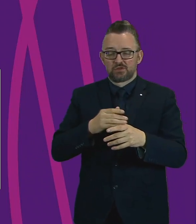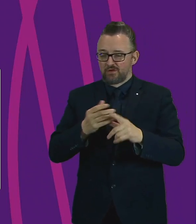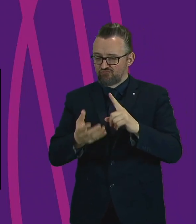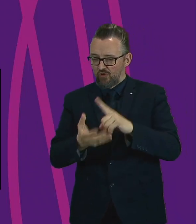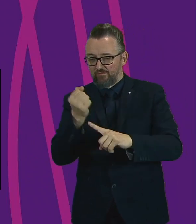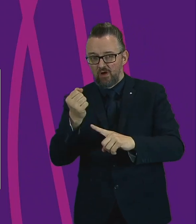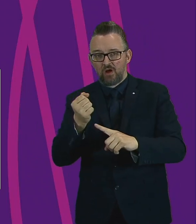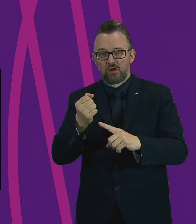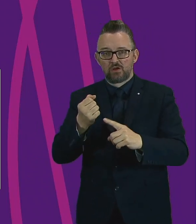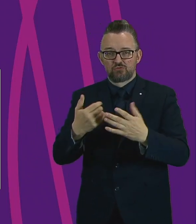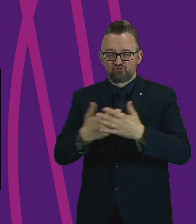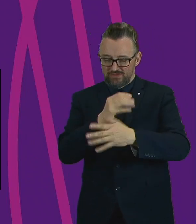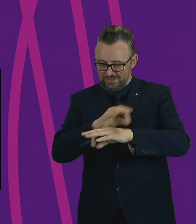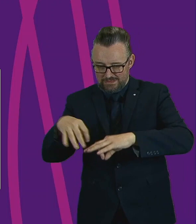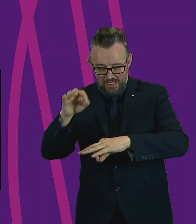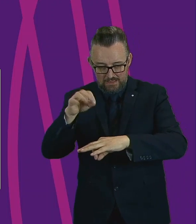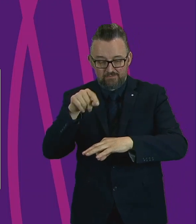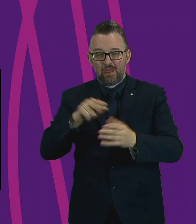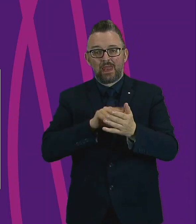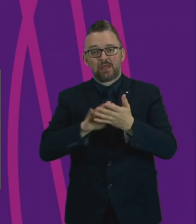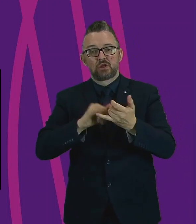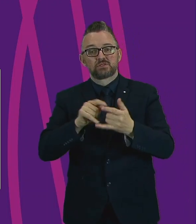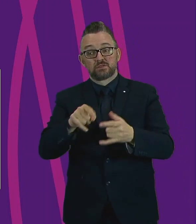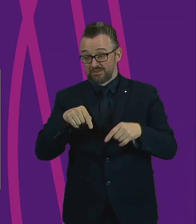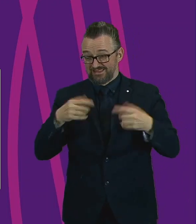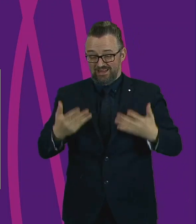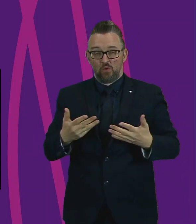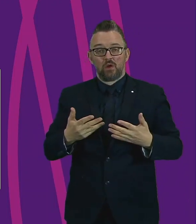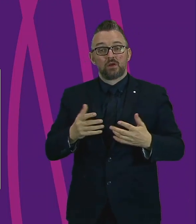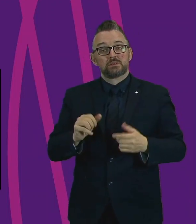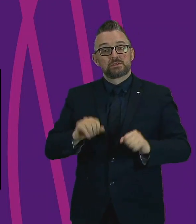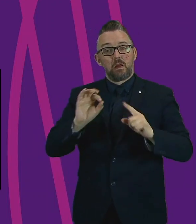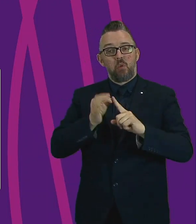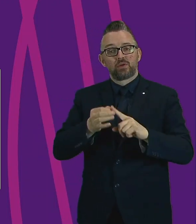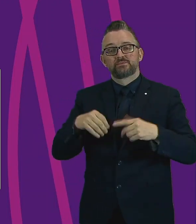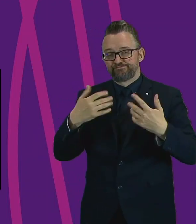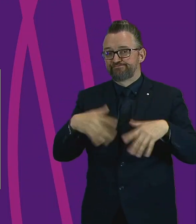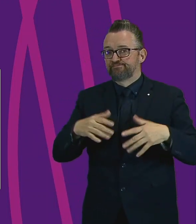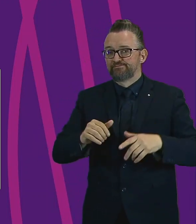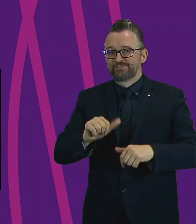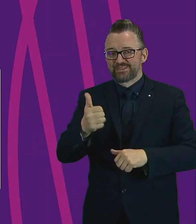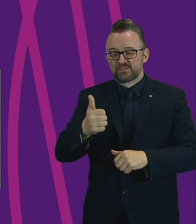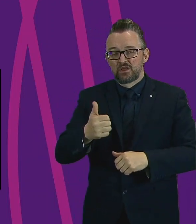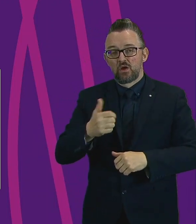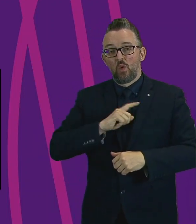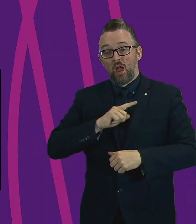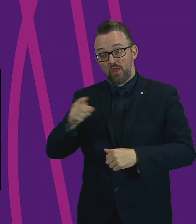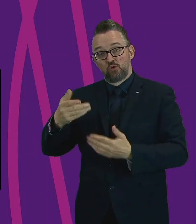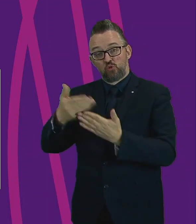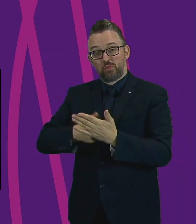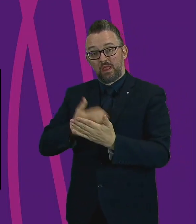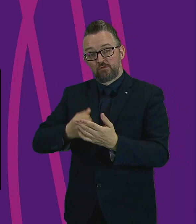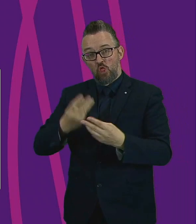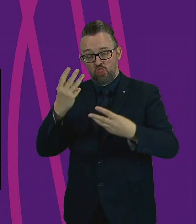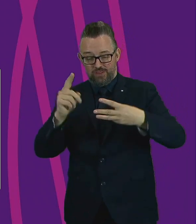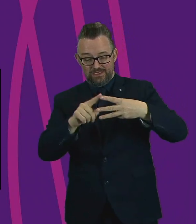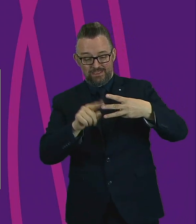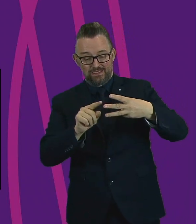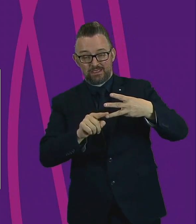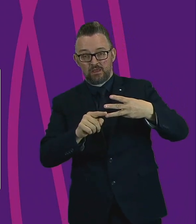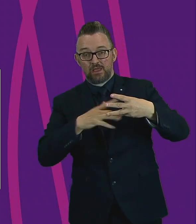Scotland is a great starting point. The document outlines 3 key aims which should be achieved over the